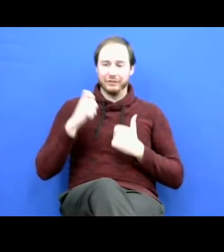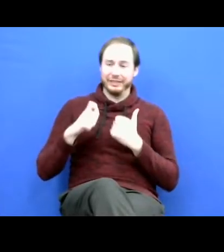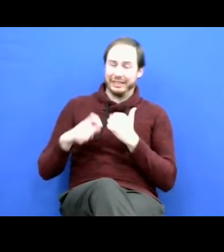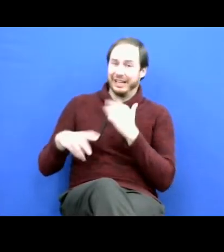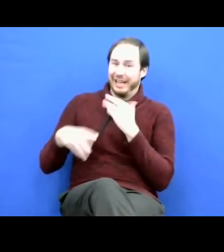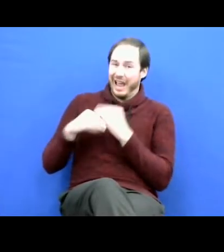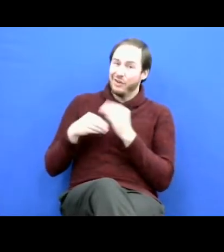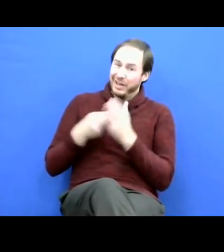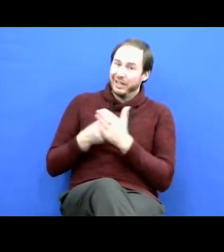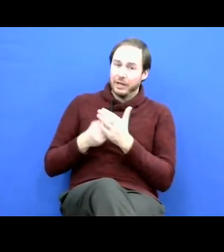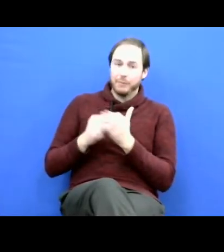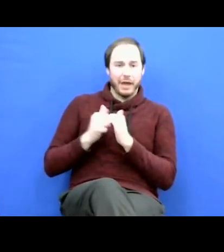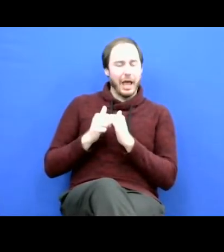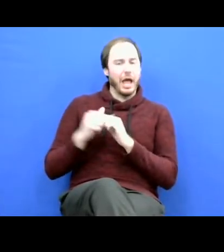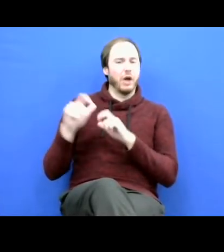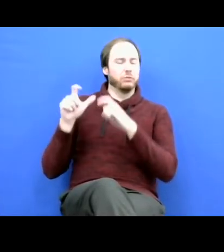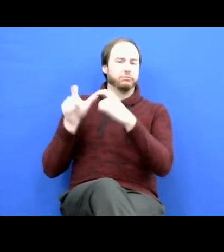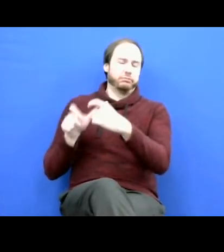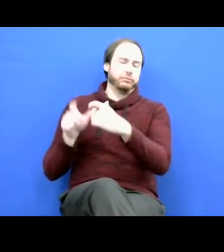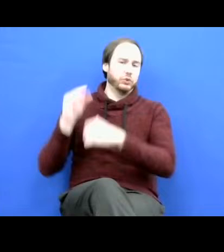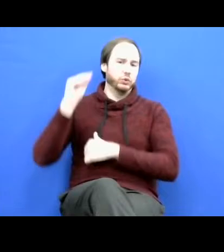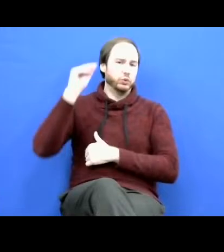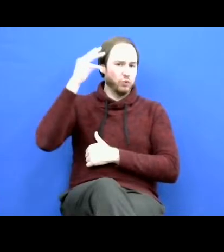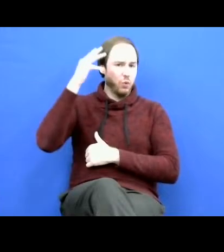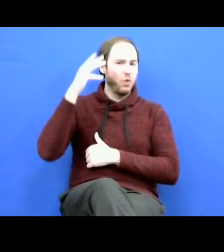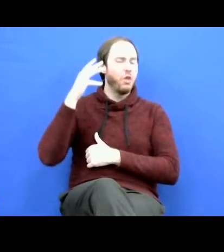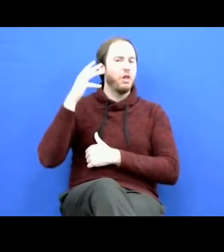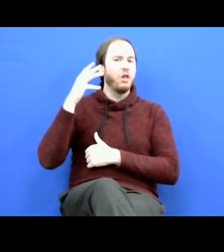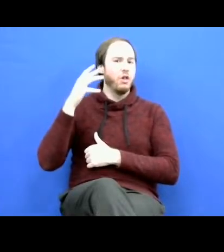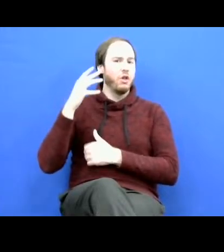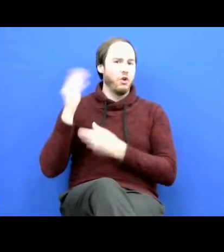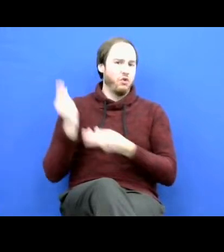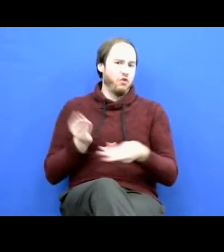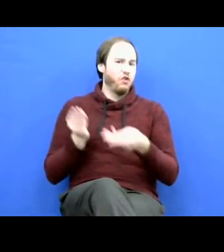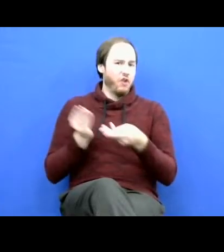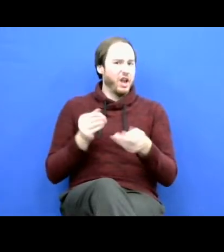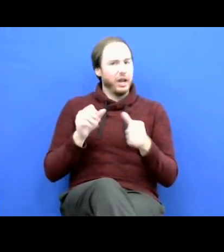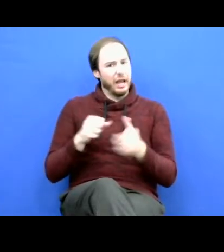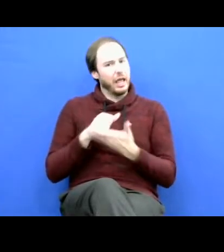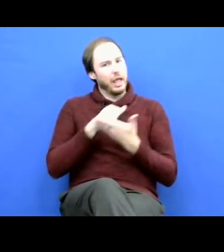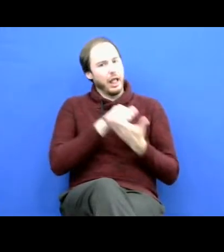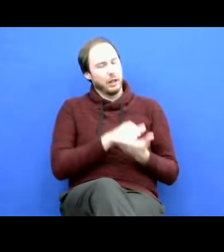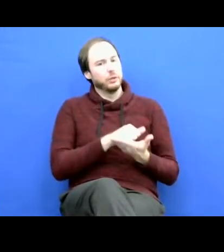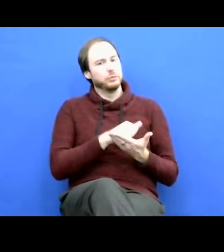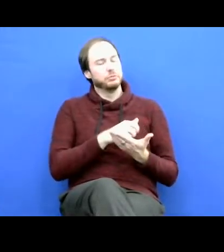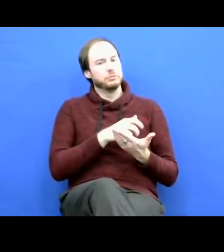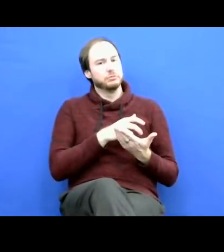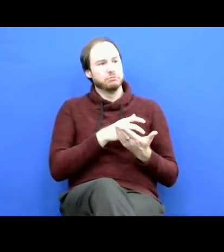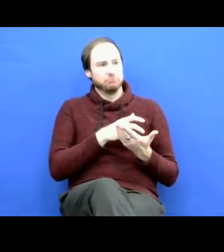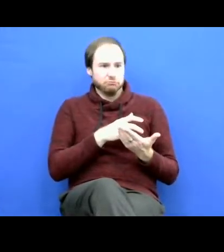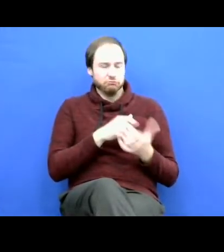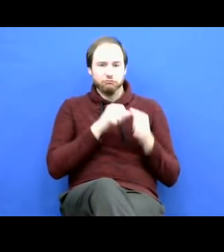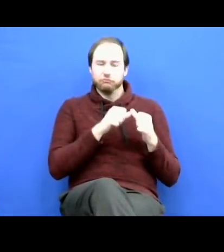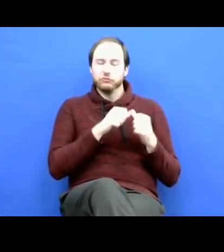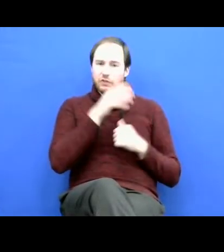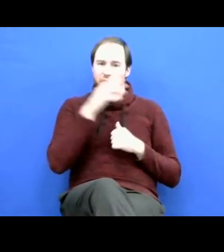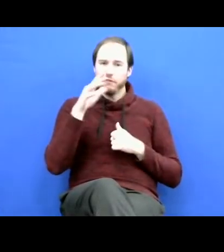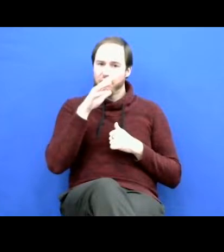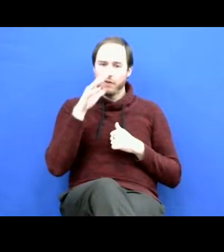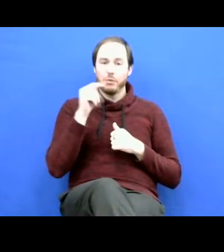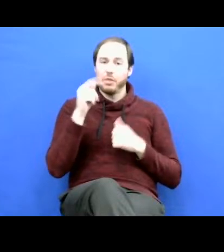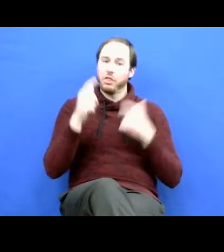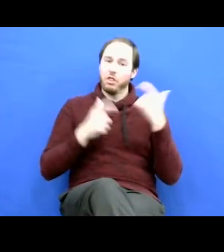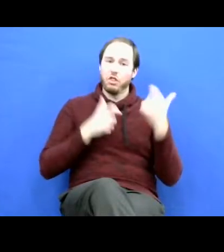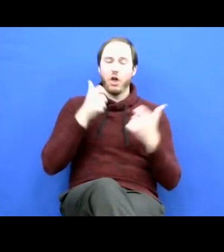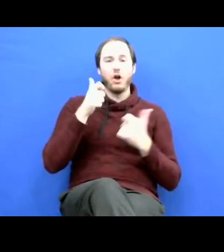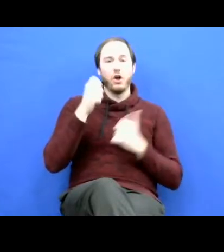income. Solar arrays can provide that. And so the largest a solar